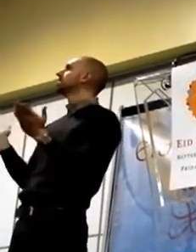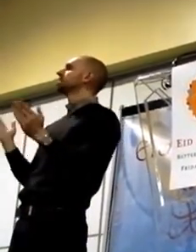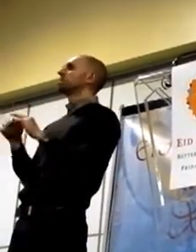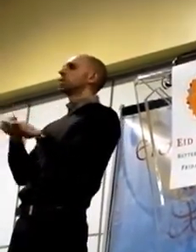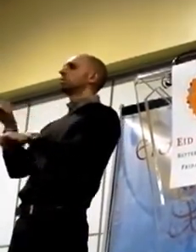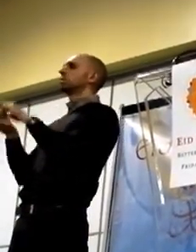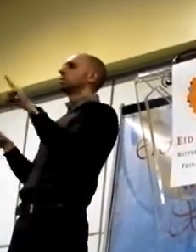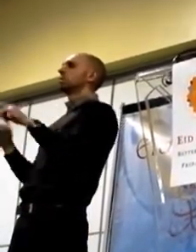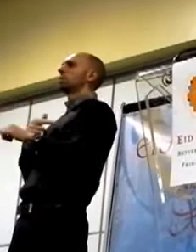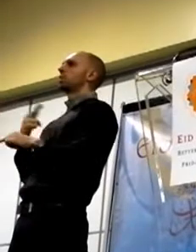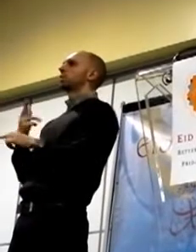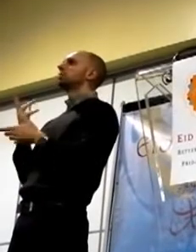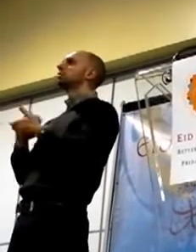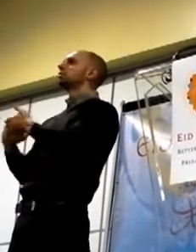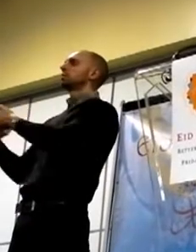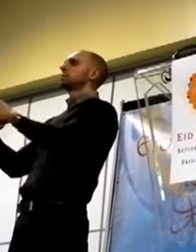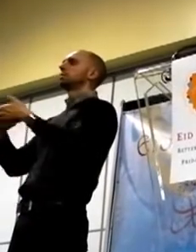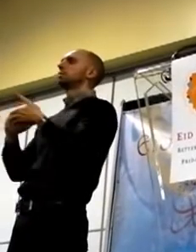Al-yawma atmamtu